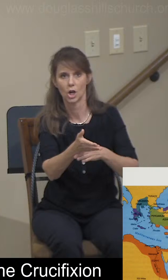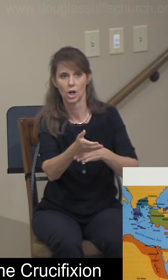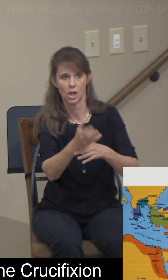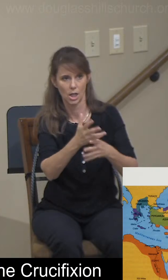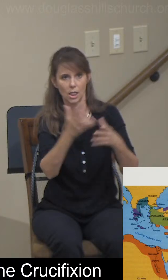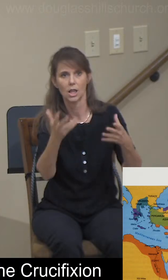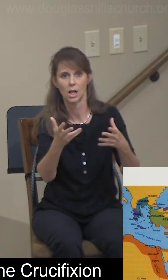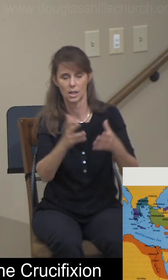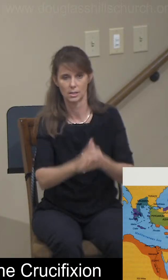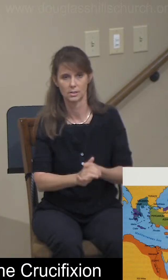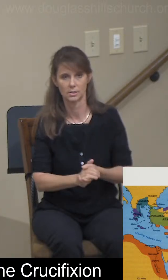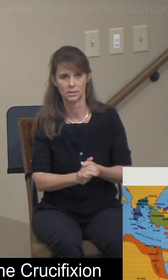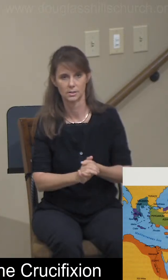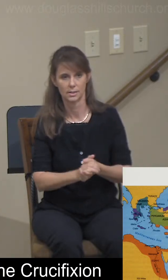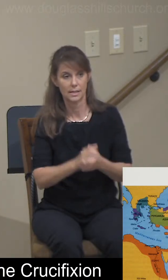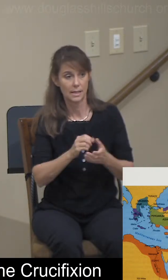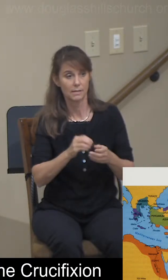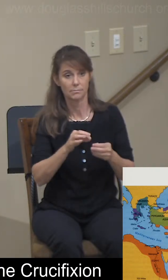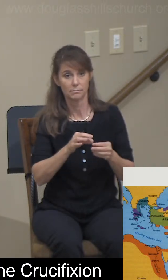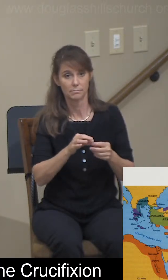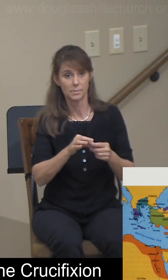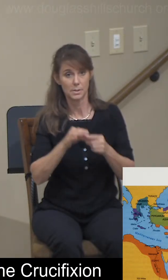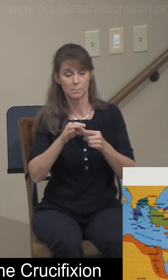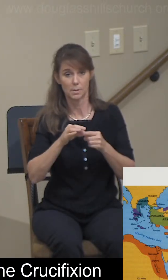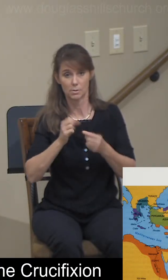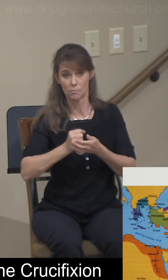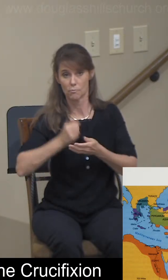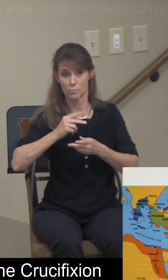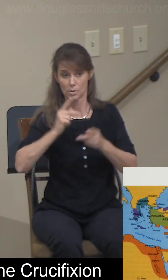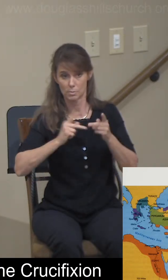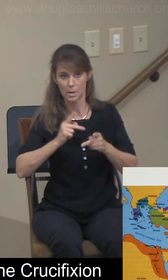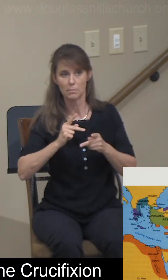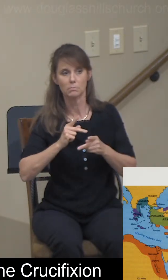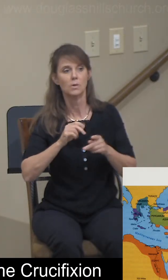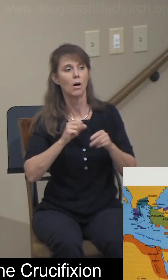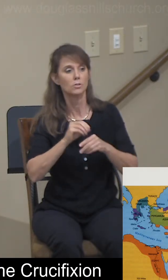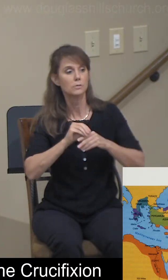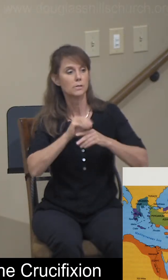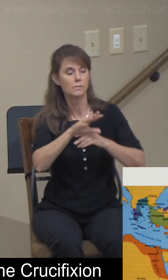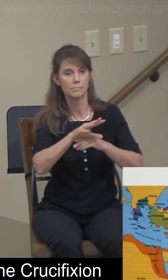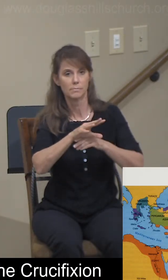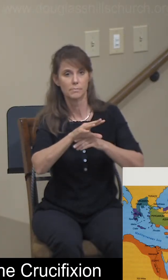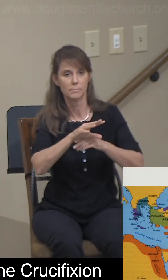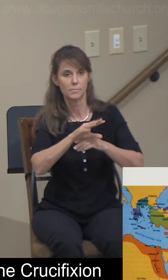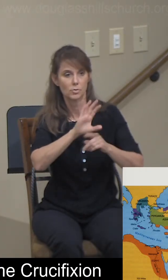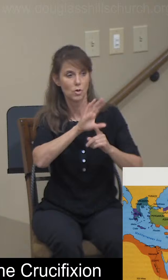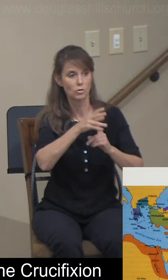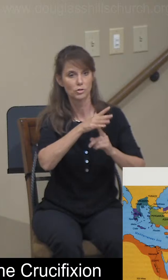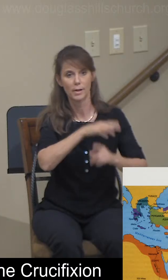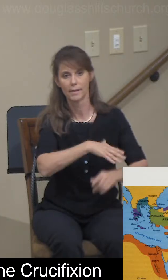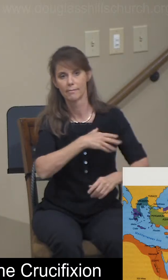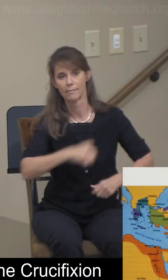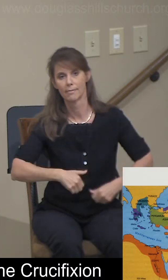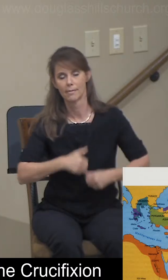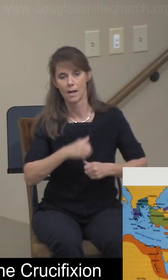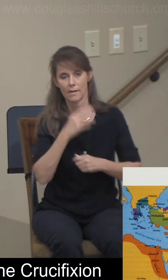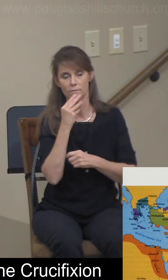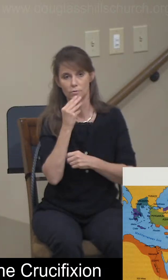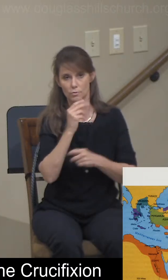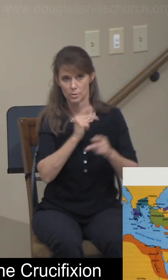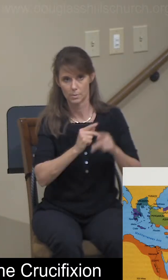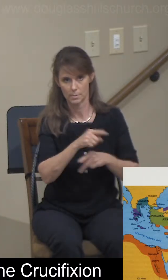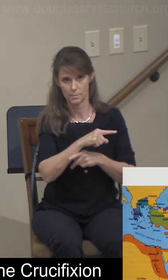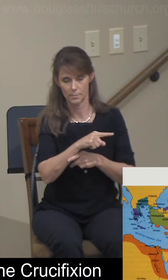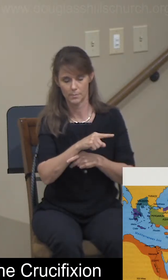especially among the elites, and it shapes the culture and life of Jews. But Hellenism, though present,